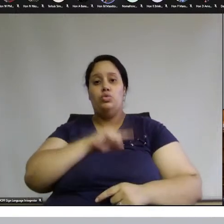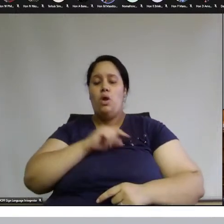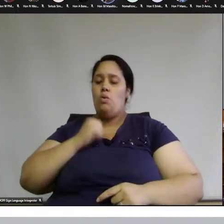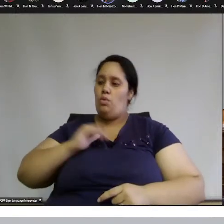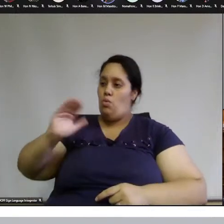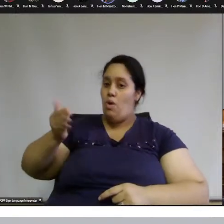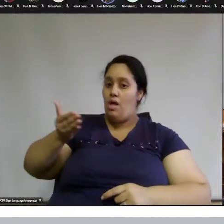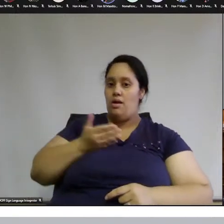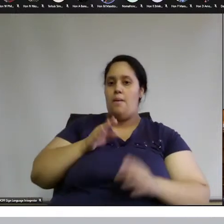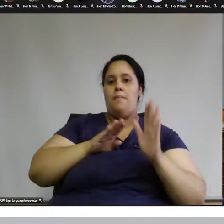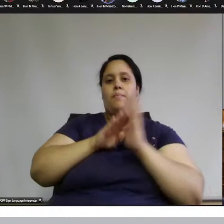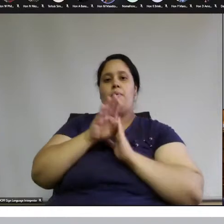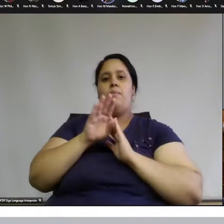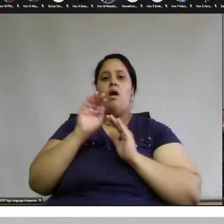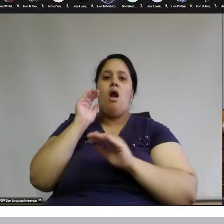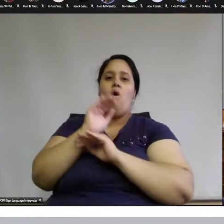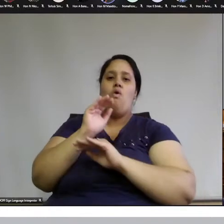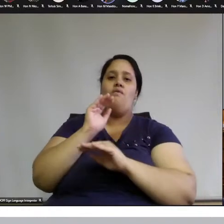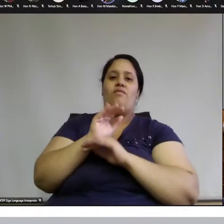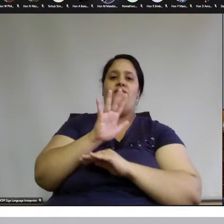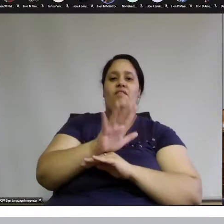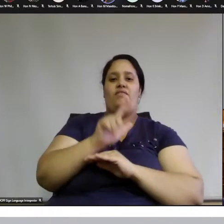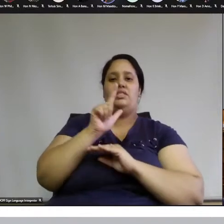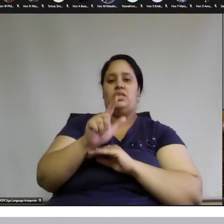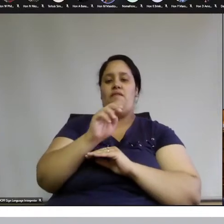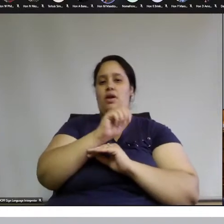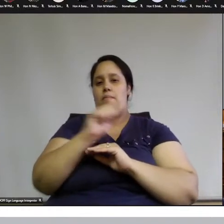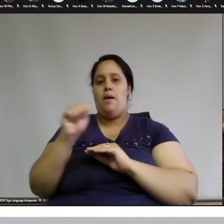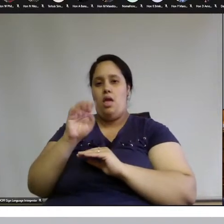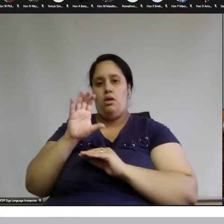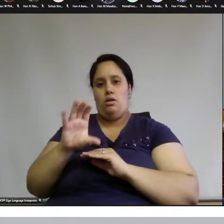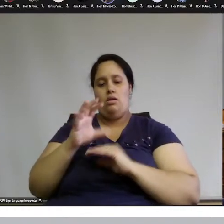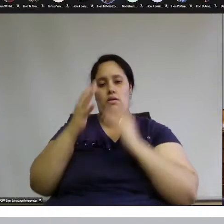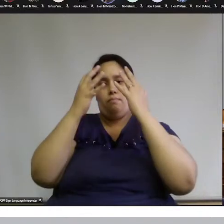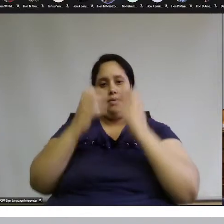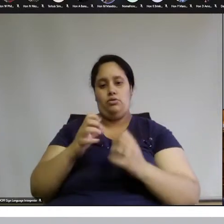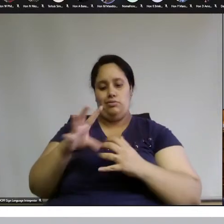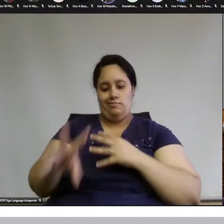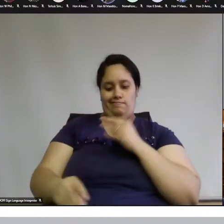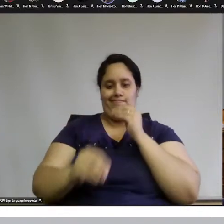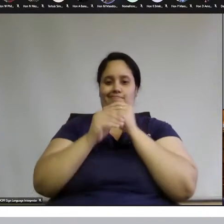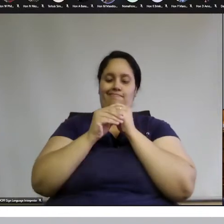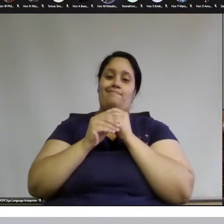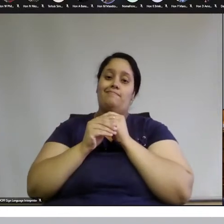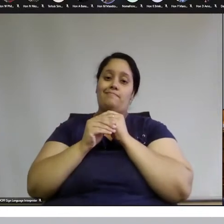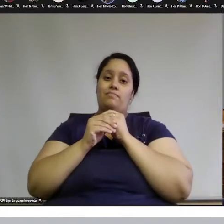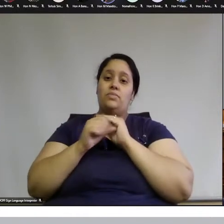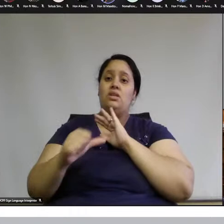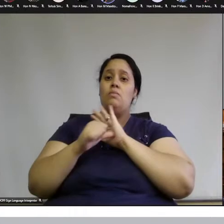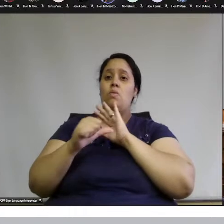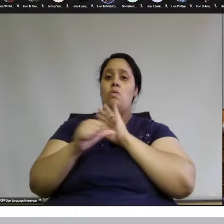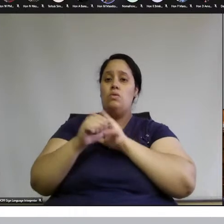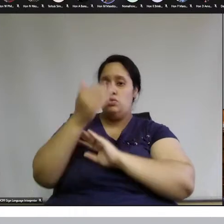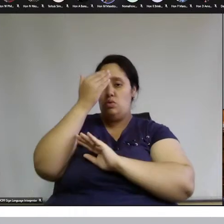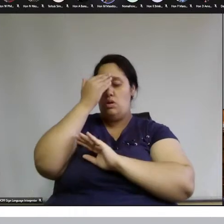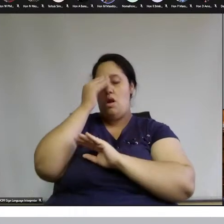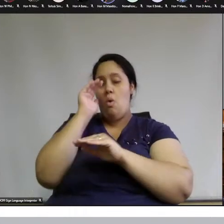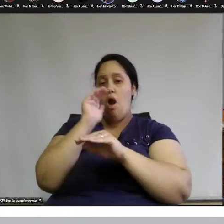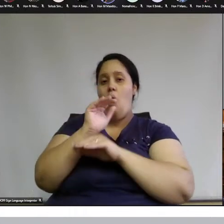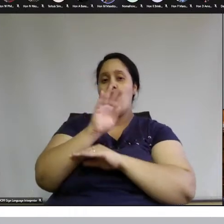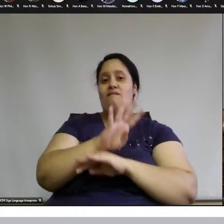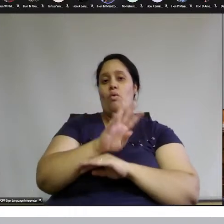Human Settlements by just over 57 million. It's critical to note that over